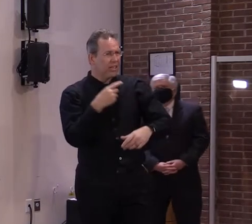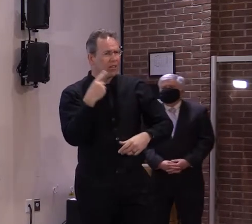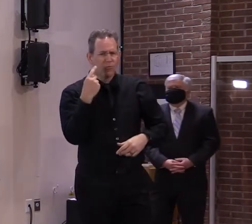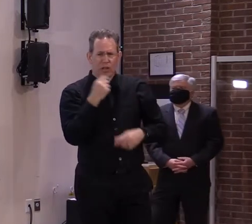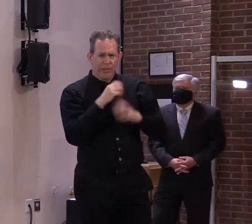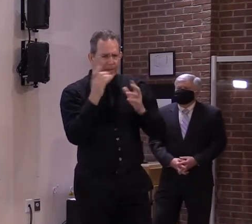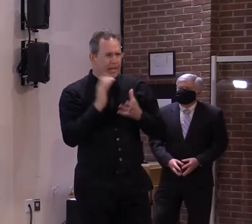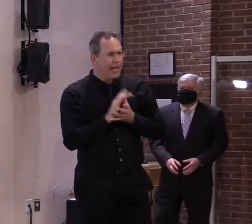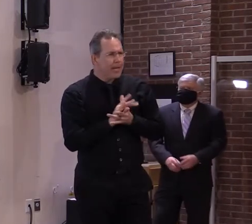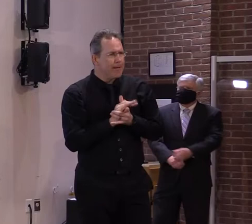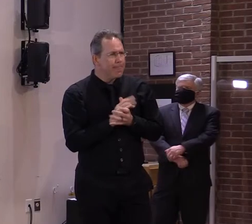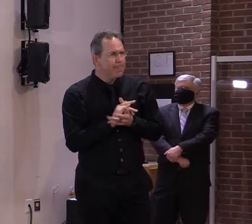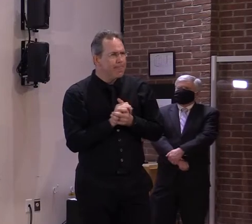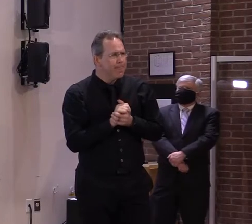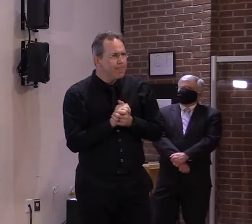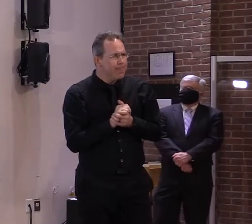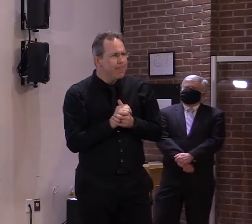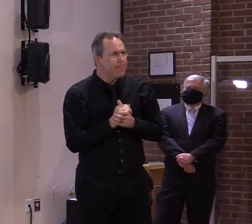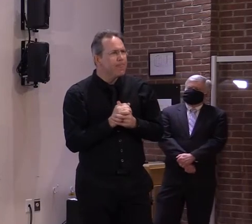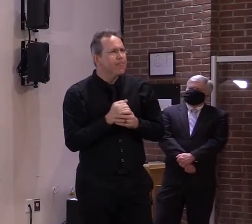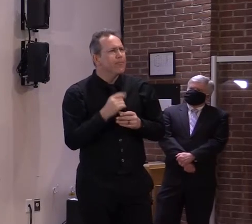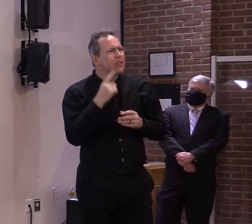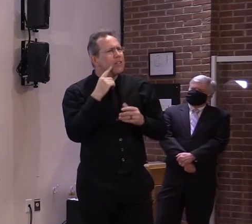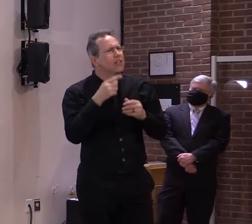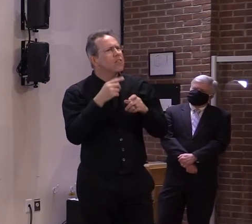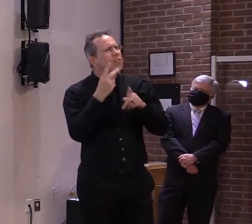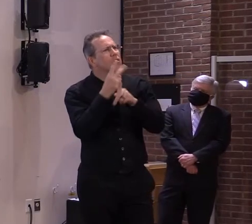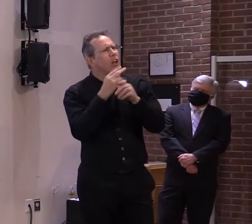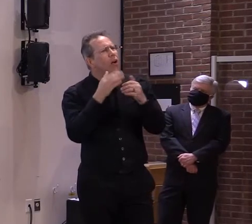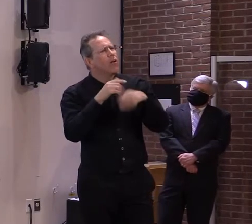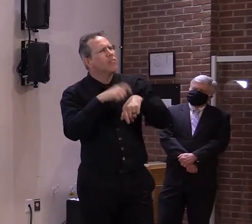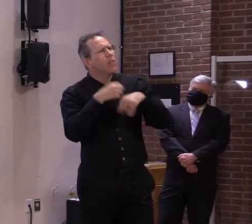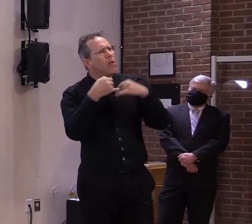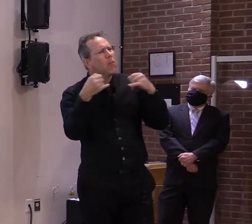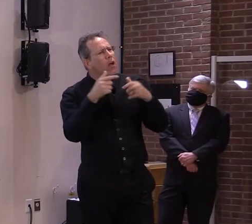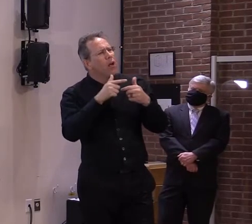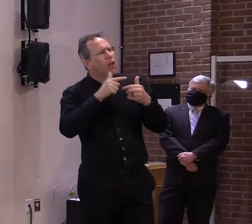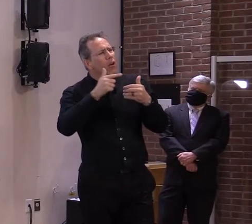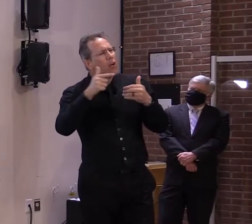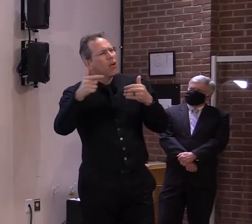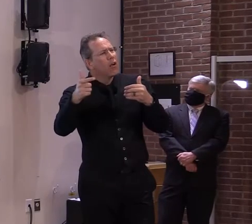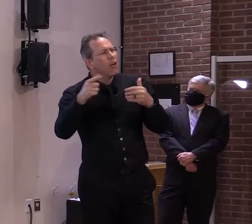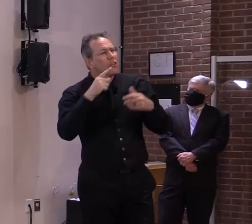would we have to see down the line that might cause some restrictions to go into place?